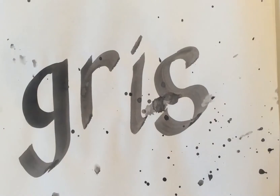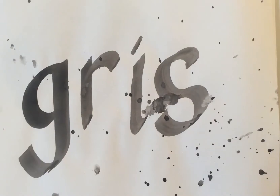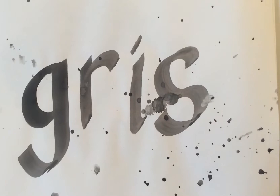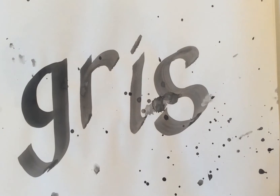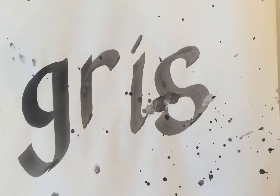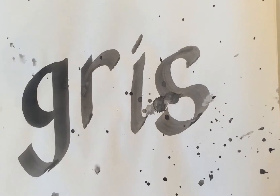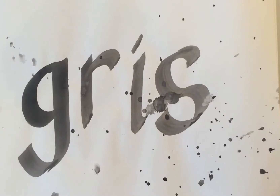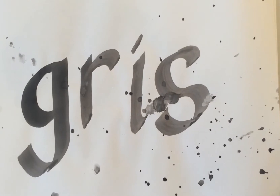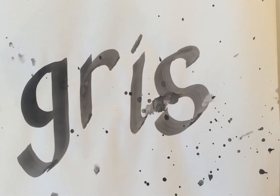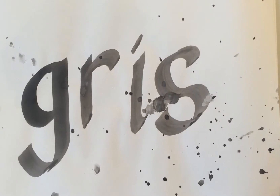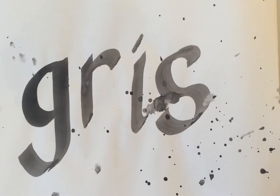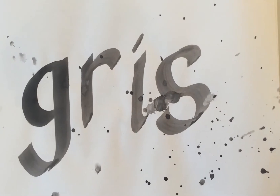Gris,